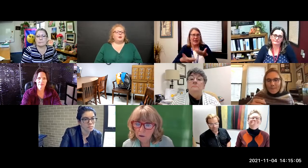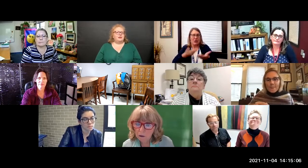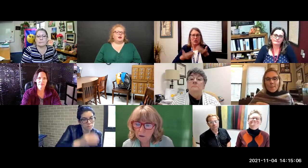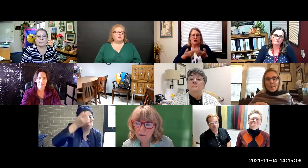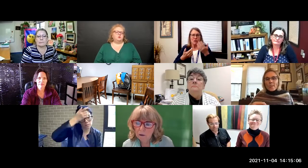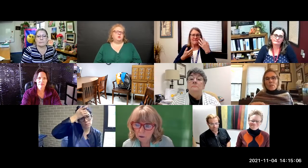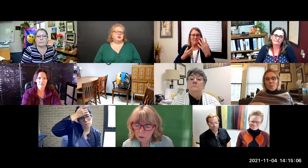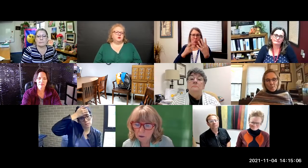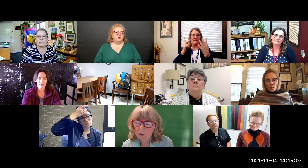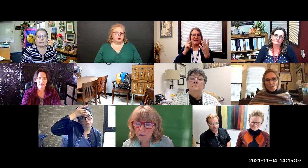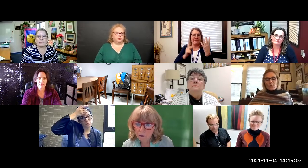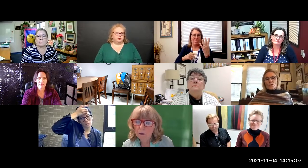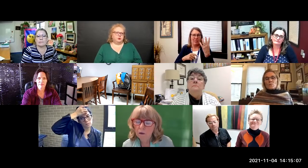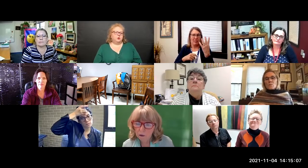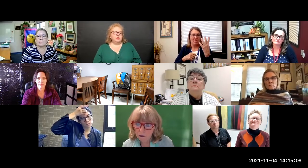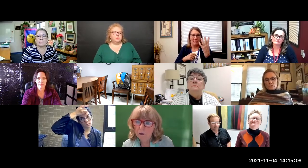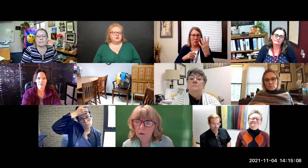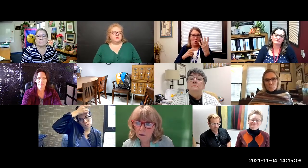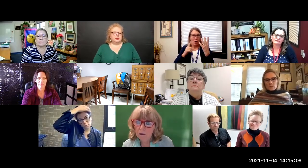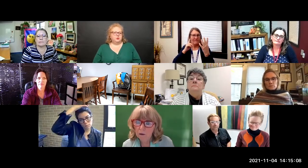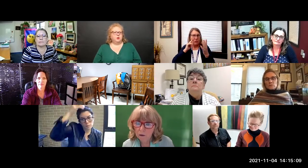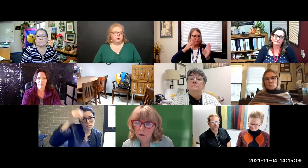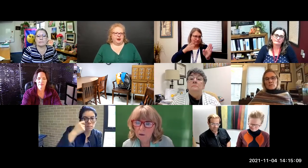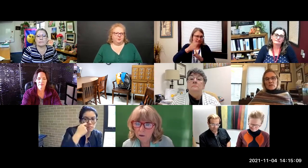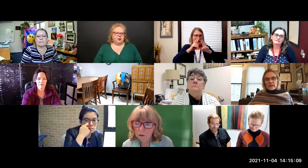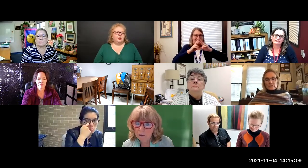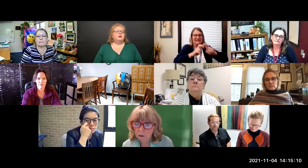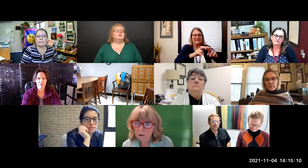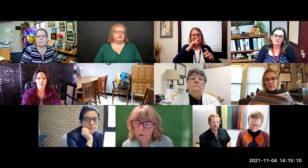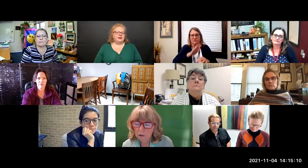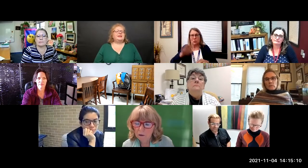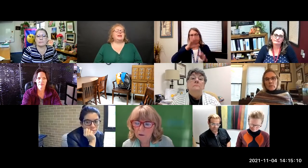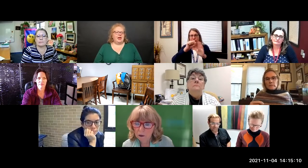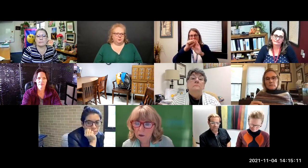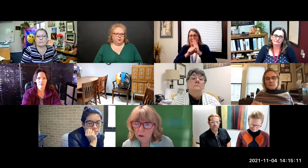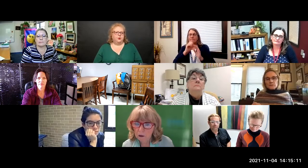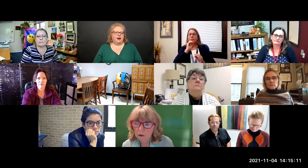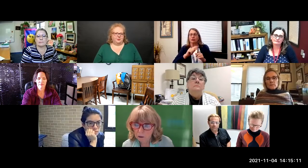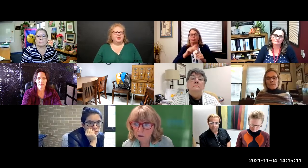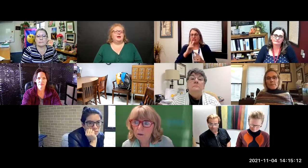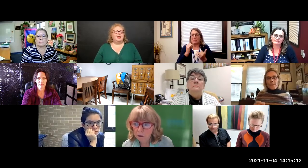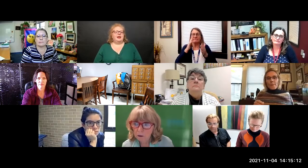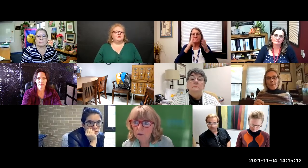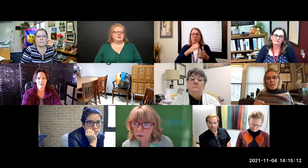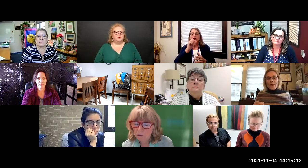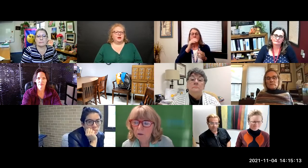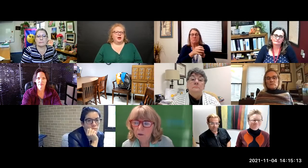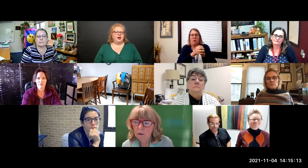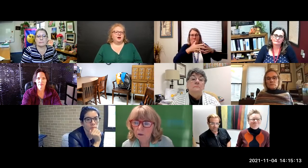that has really grown, and we're working with the LEAP program, the LEAD K program. And so we have